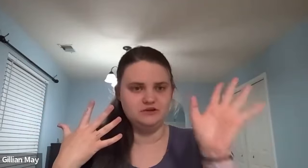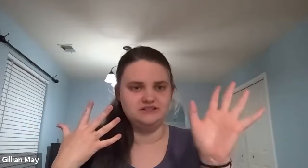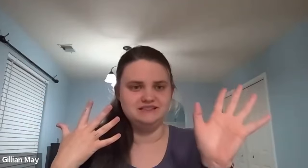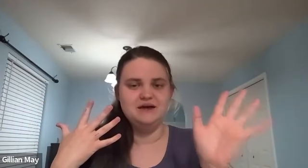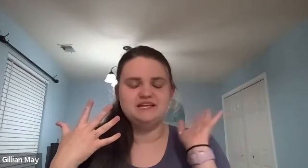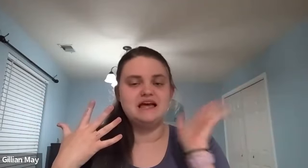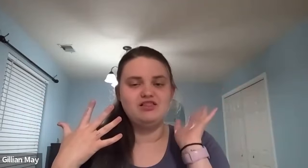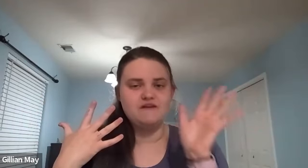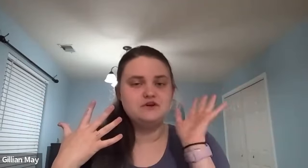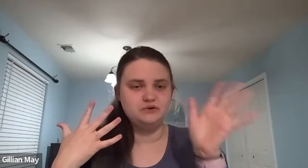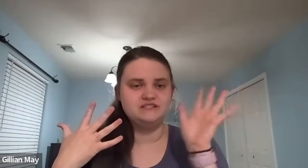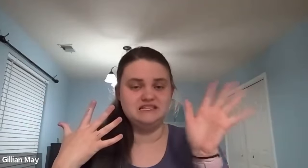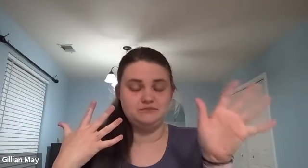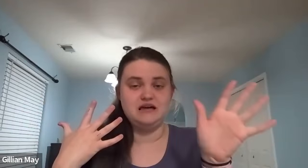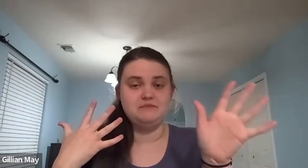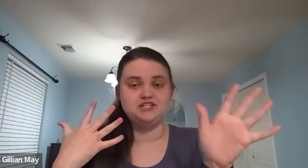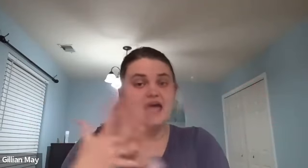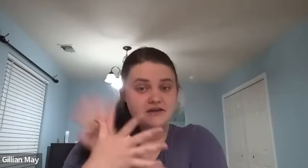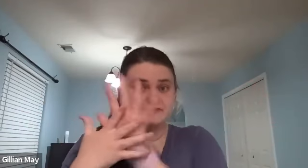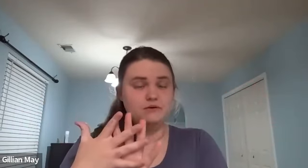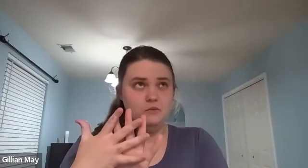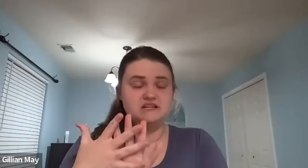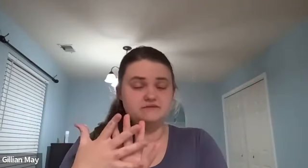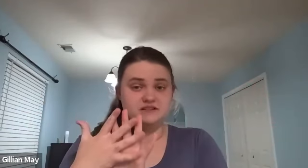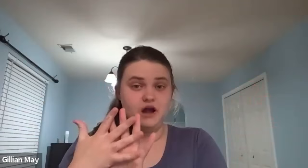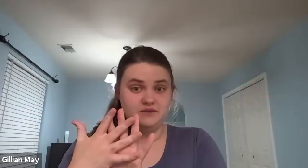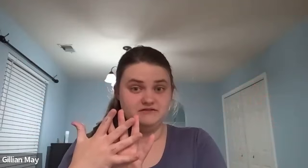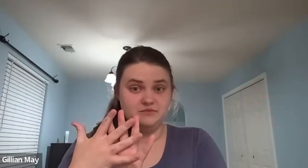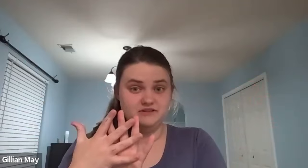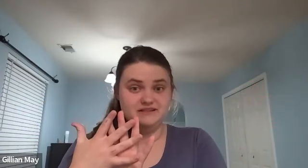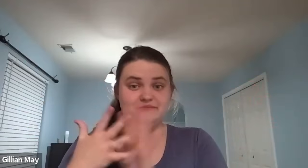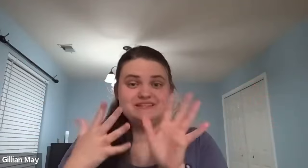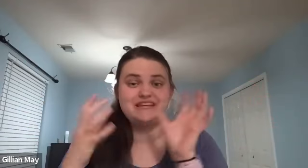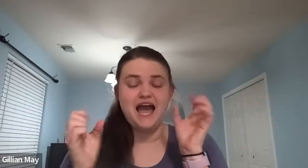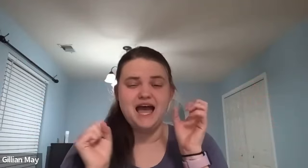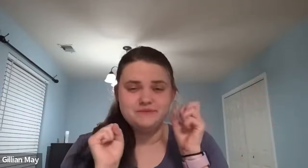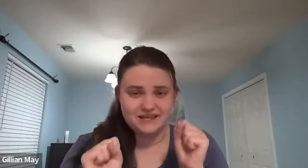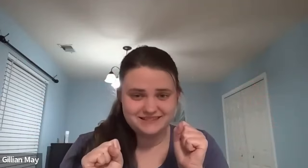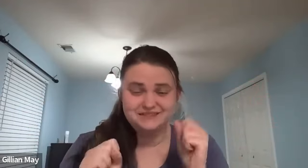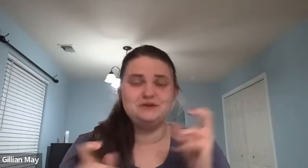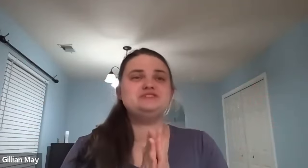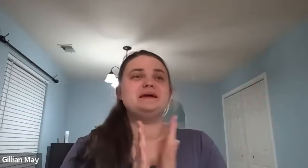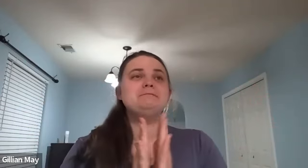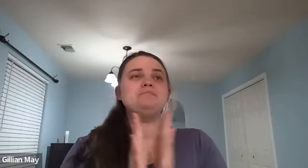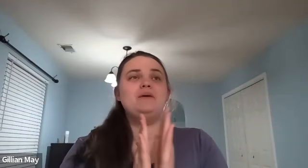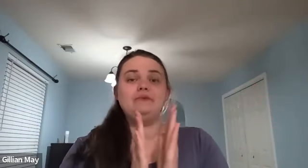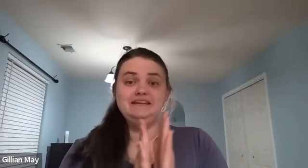books. Because I love his books that much. Like I have almost every single copy of his books because like I'm obsessed. So I'm just like, we need these